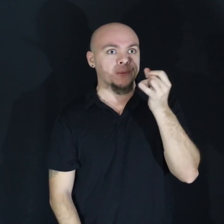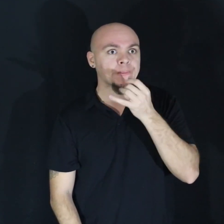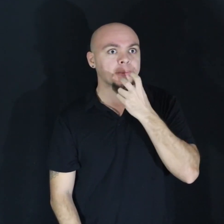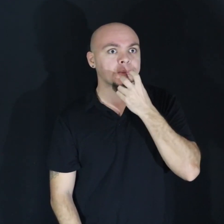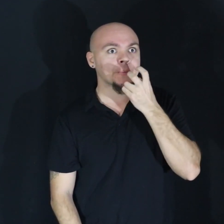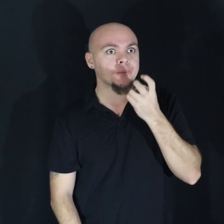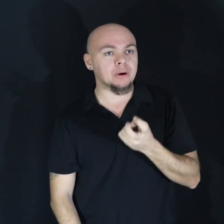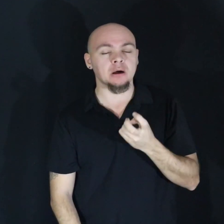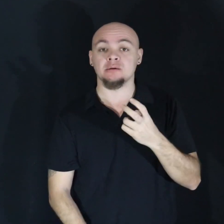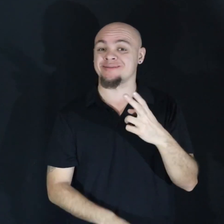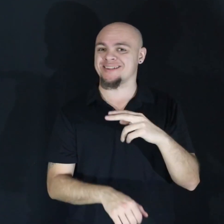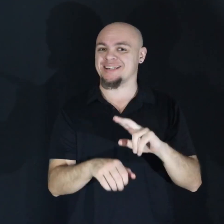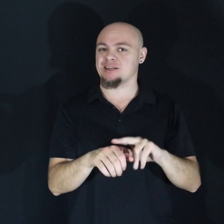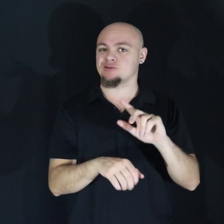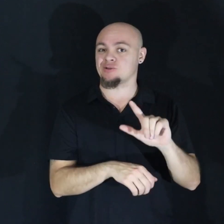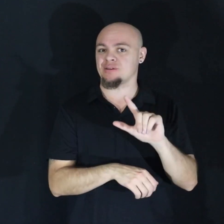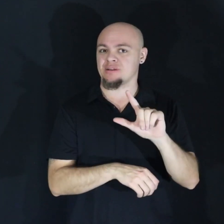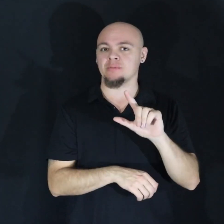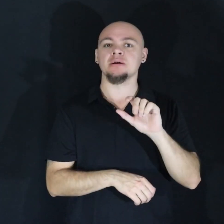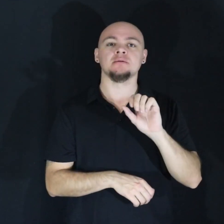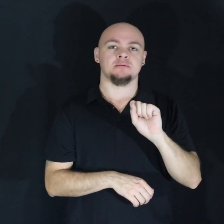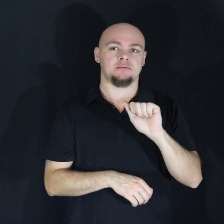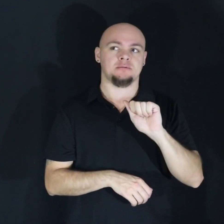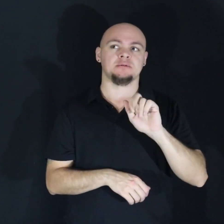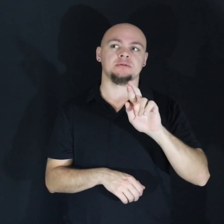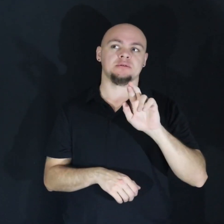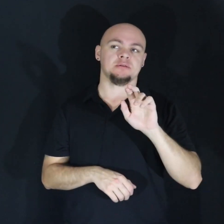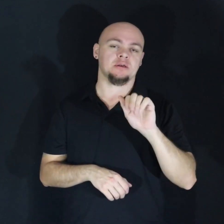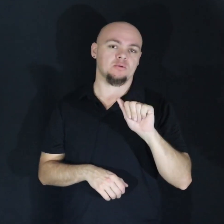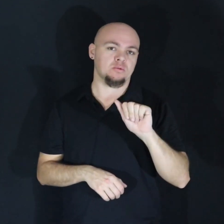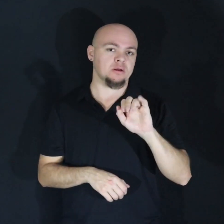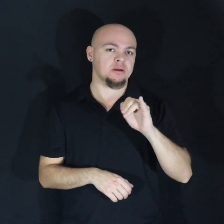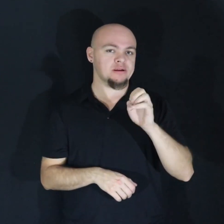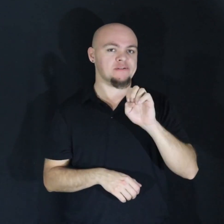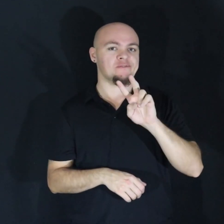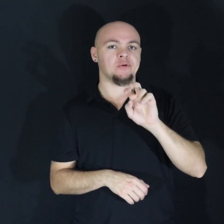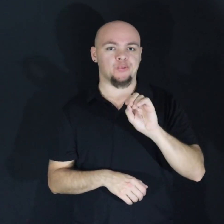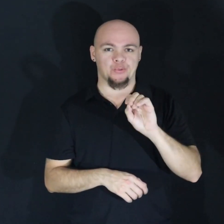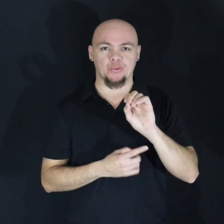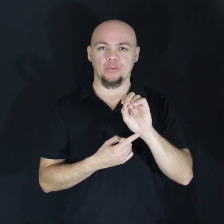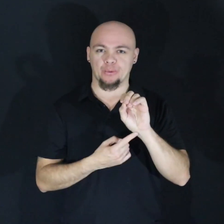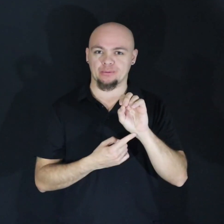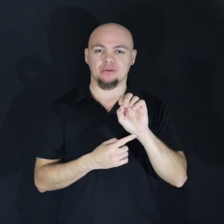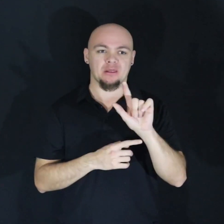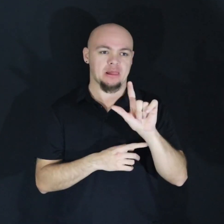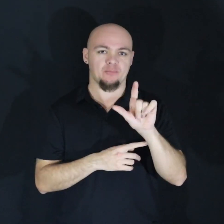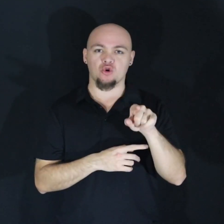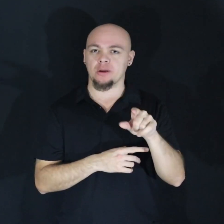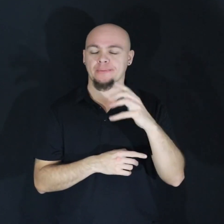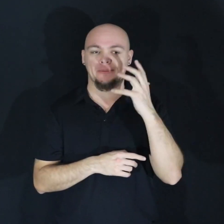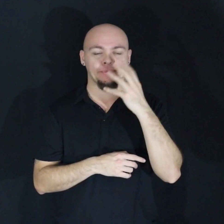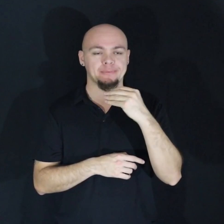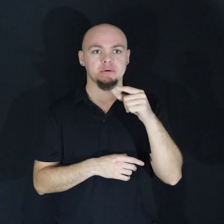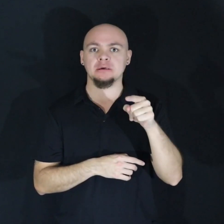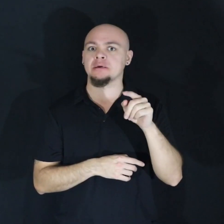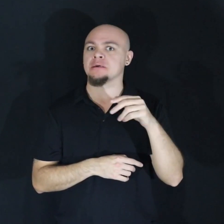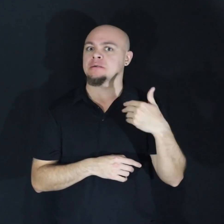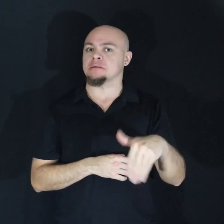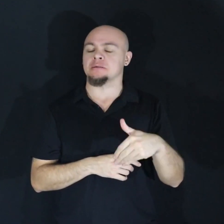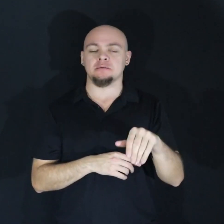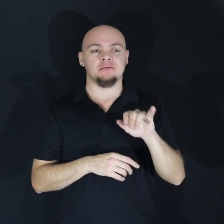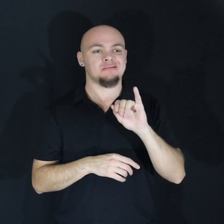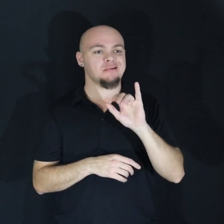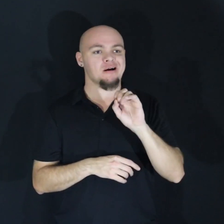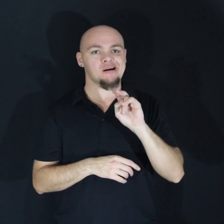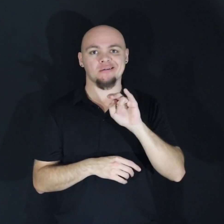such as the National Library in Sarajevo, also known as Vijećnica. Its neo-Moorish design makes it an